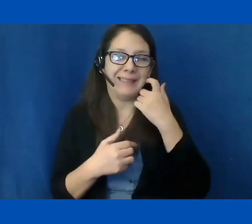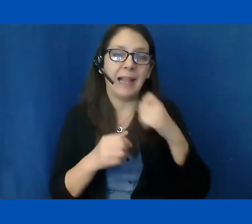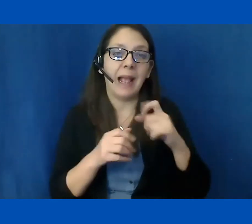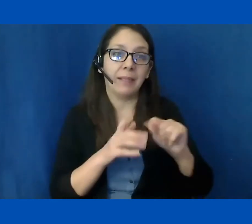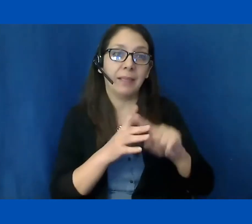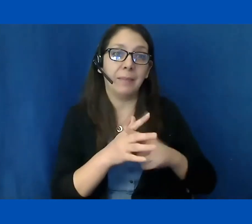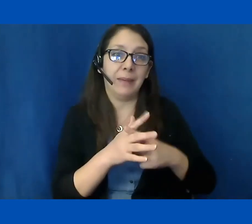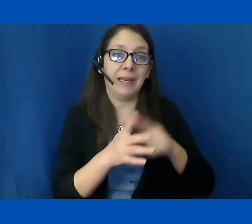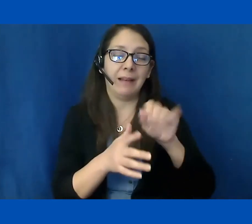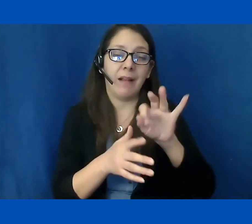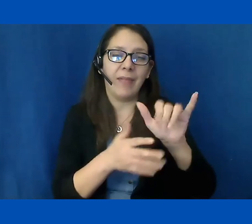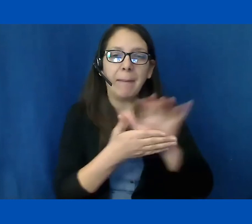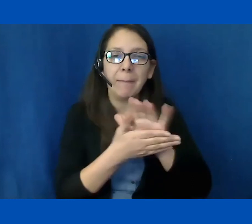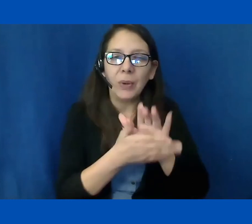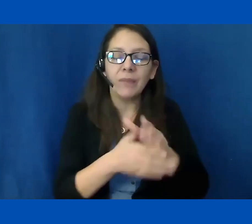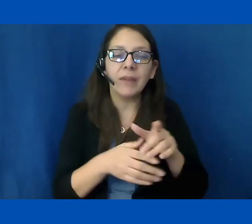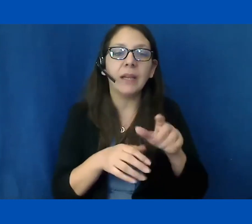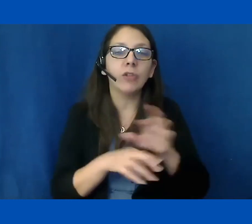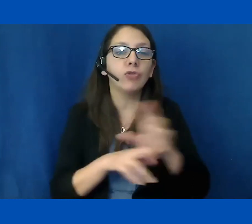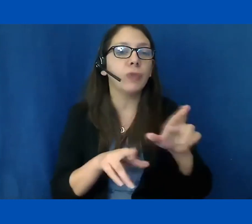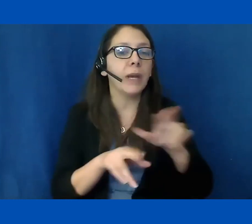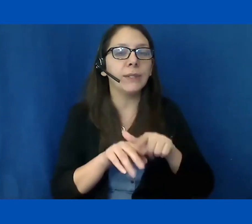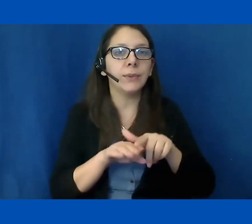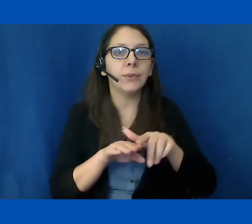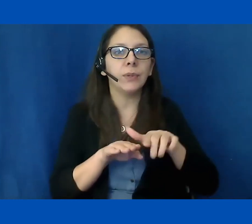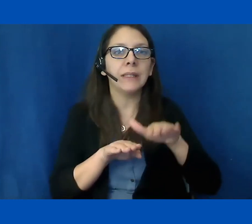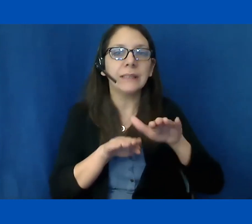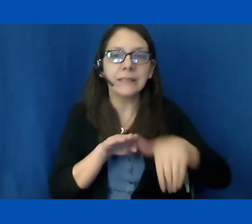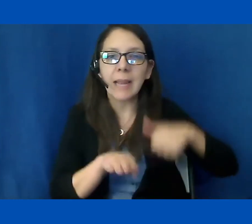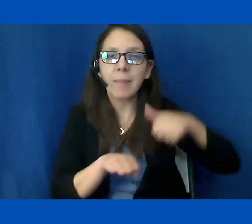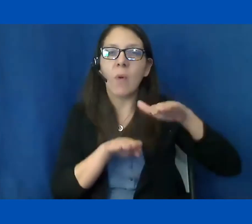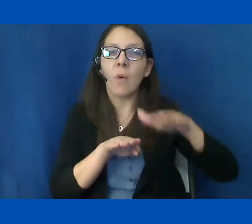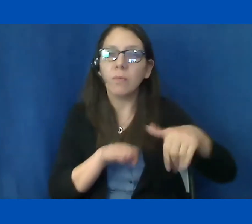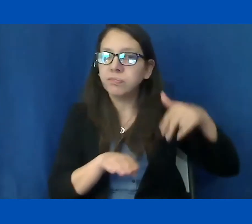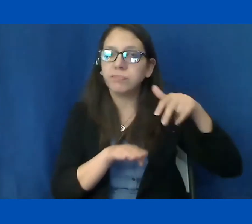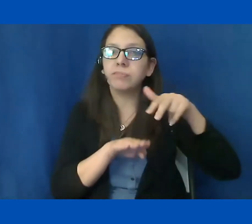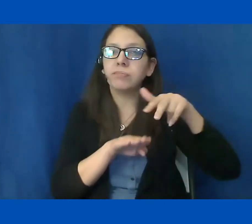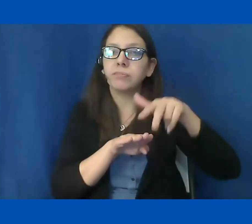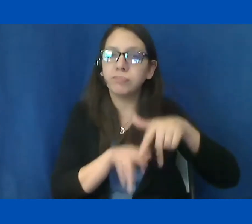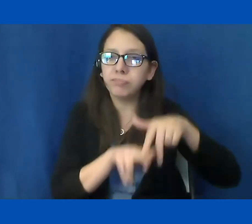before he goes off the edge and feeling that moment of weightlessness.